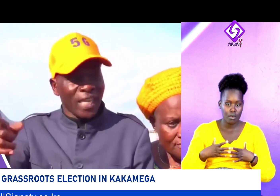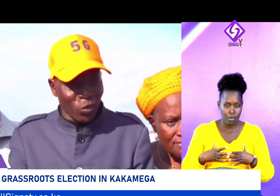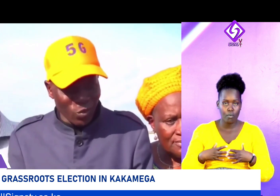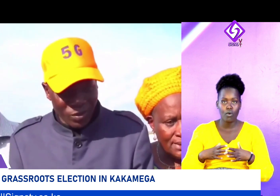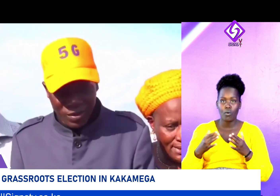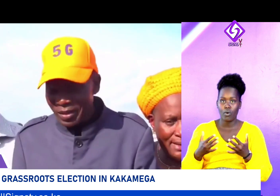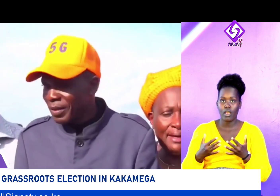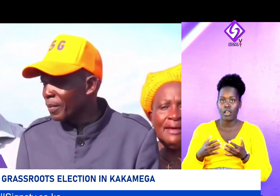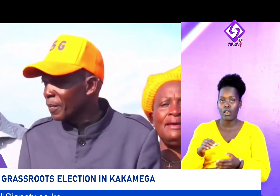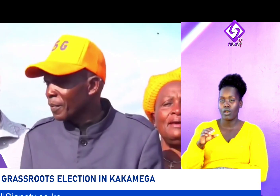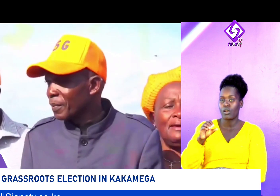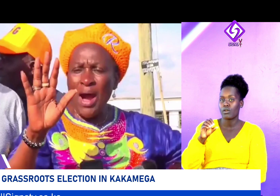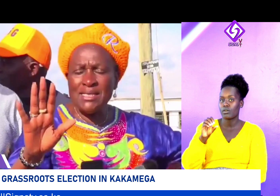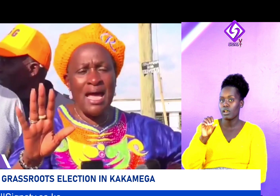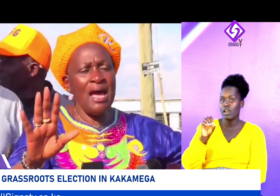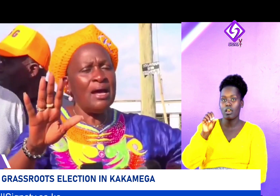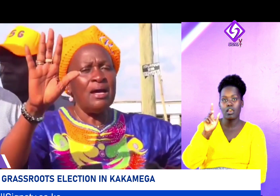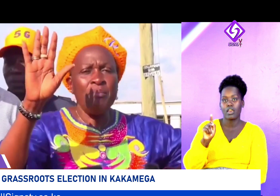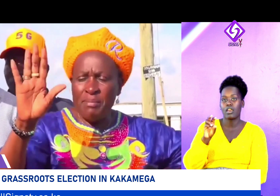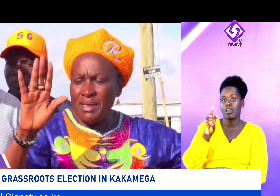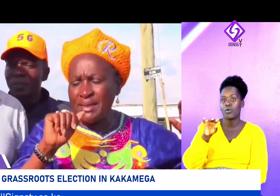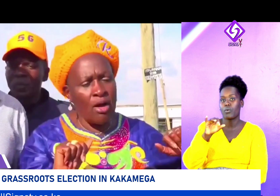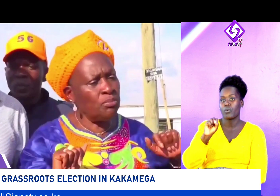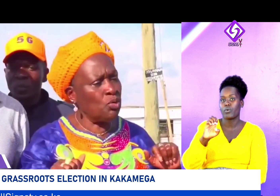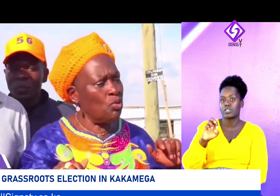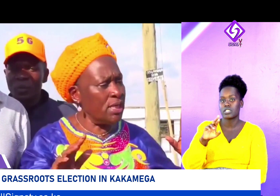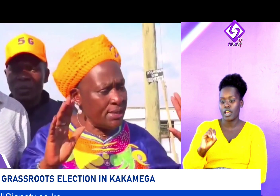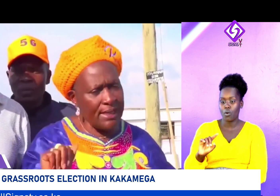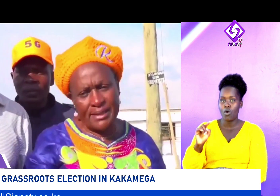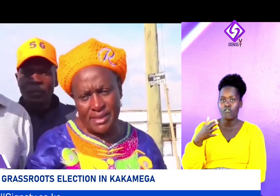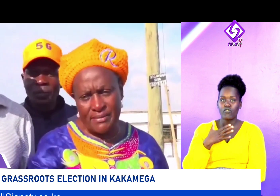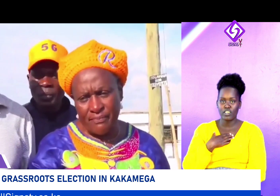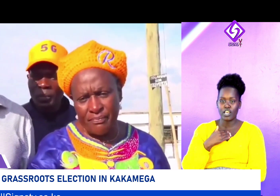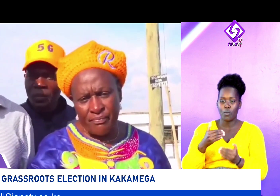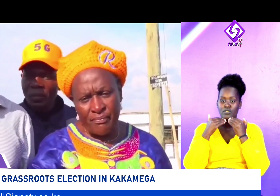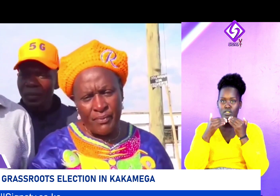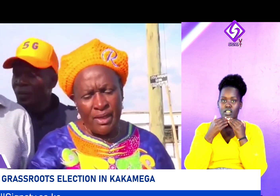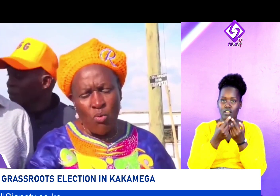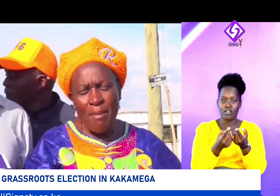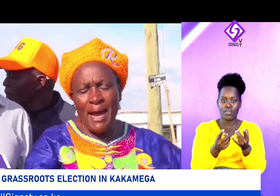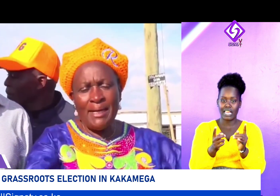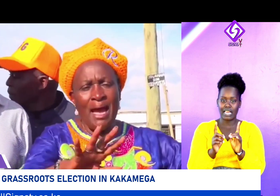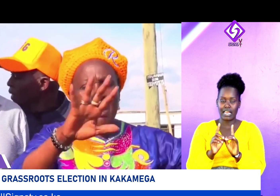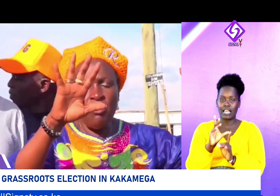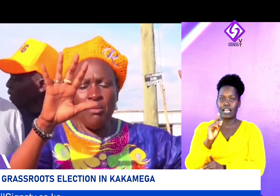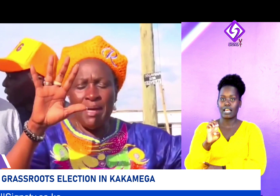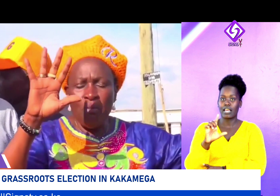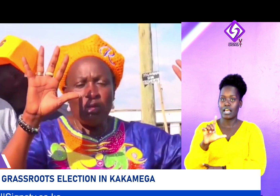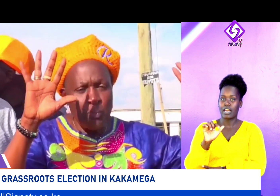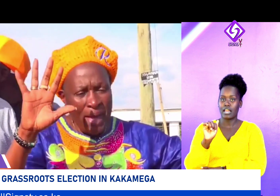Huisero. Kwanza mimi nataka kumshukuru nyinyi delegates. Kwa maana